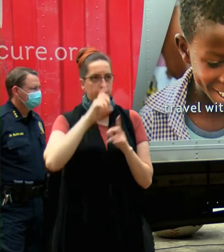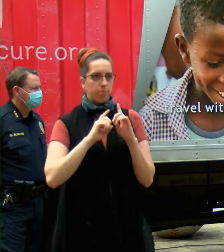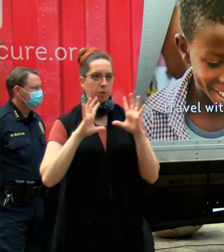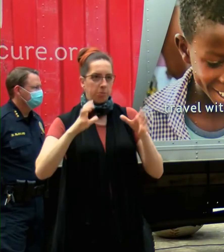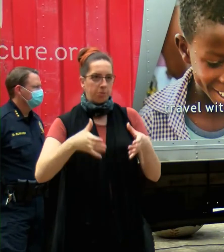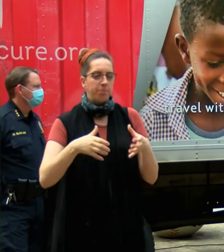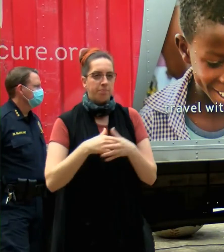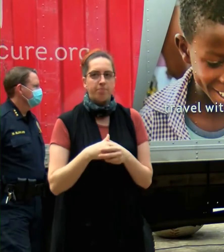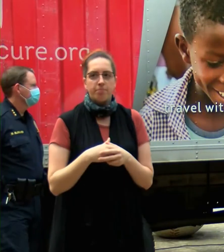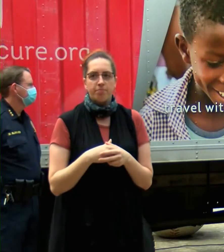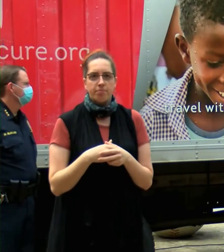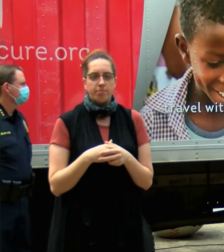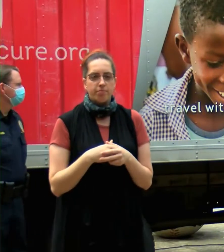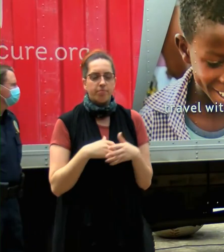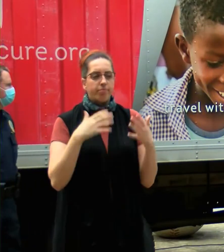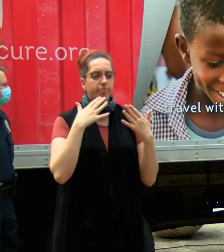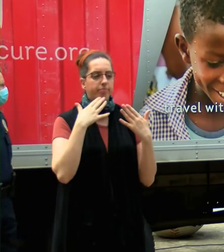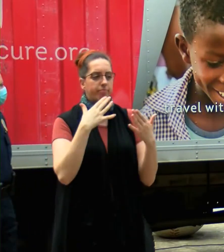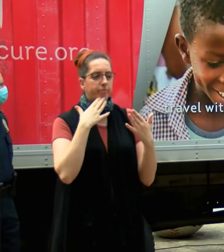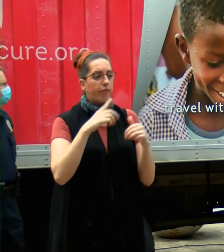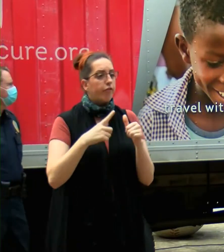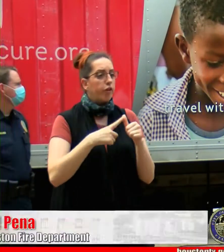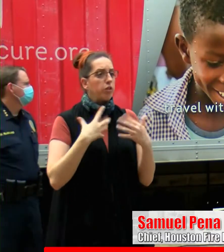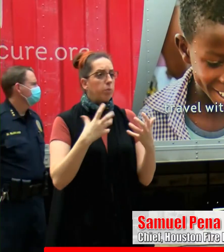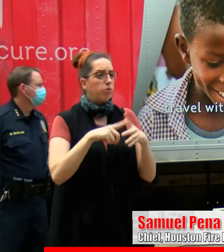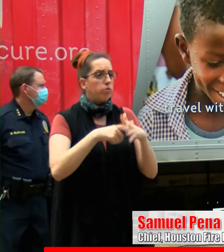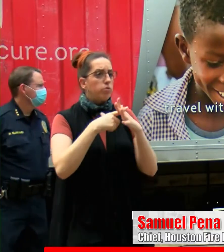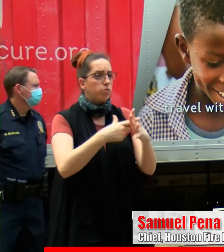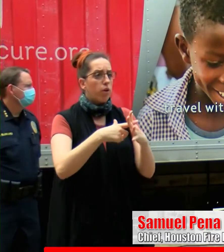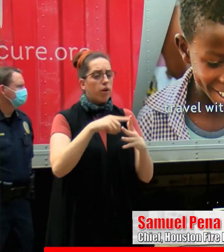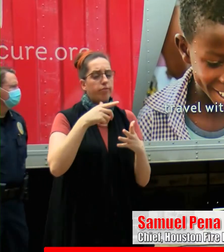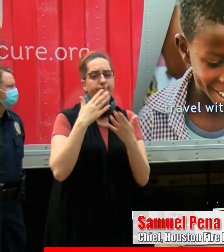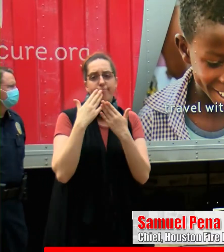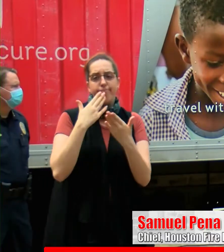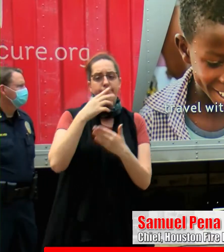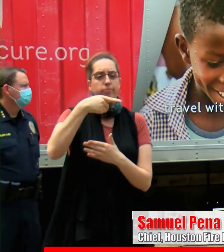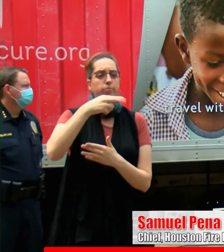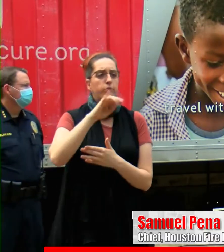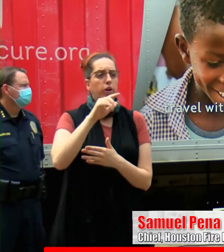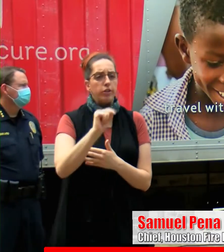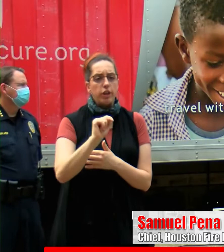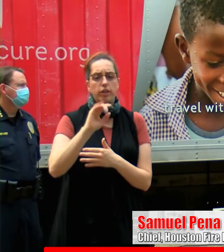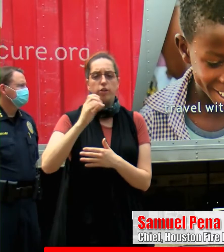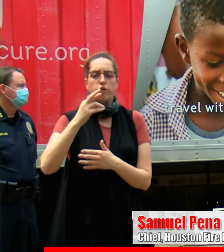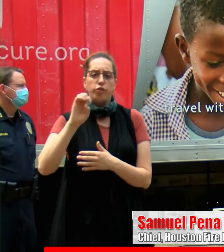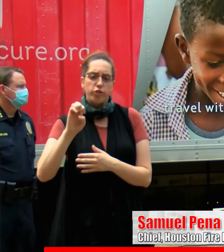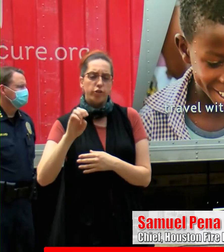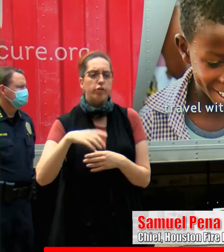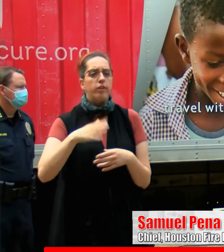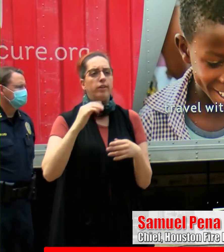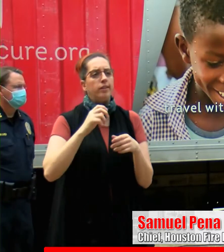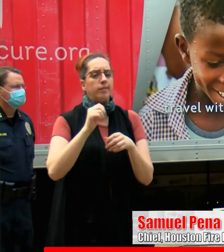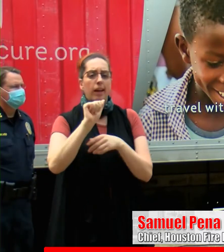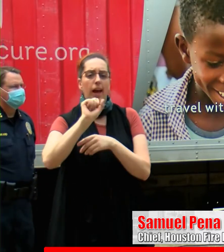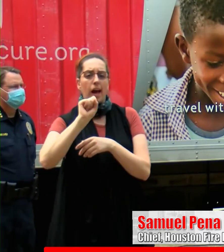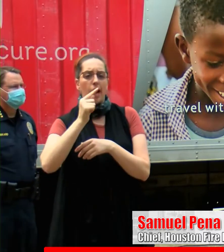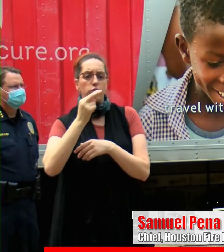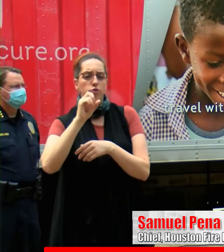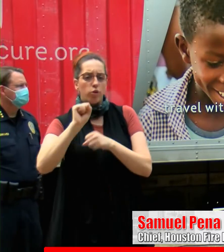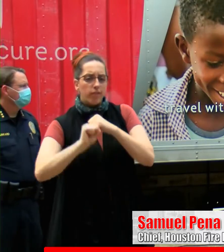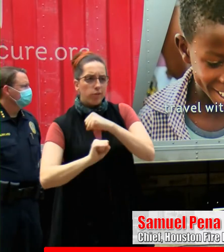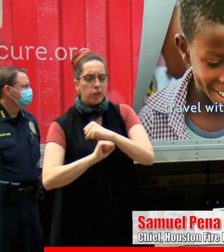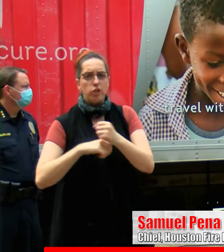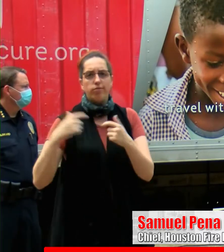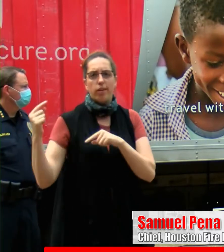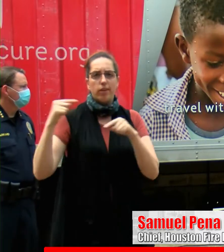Mayor. I'd like to first start by thanking Project C.U.R.E, C.U.R.E, and the Astros Foundation as well for the incredible work that